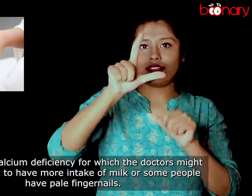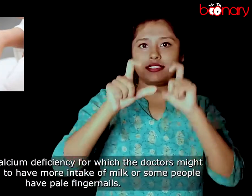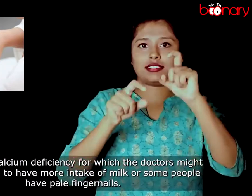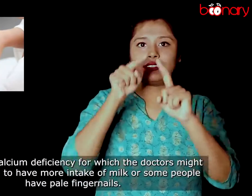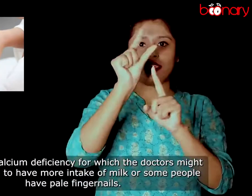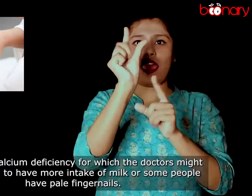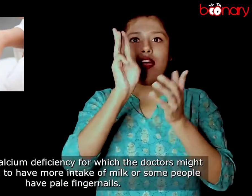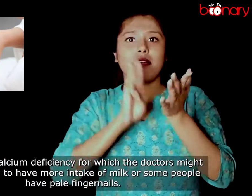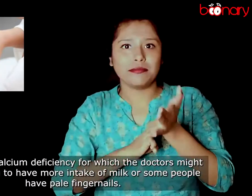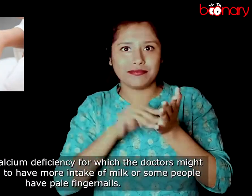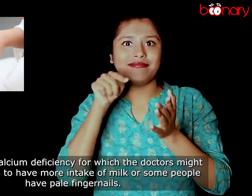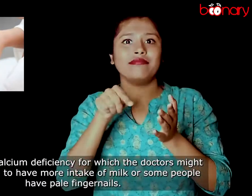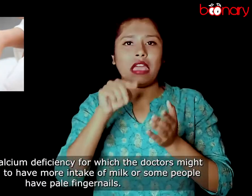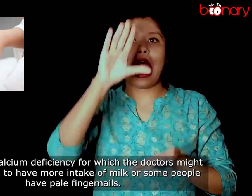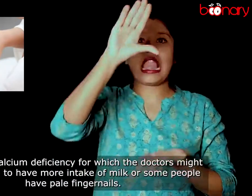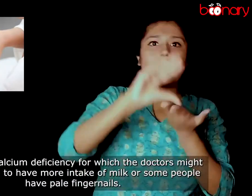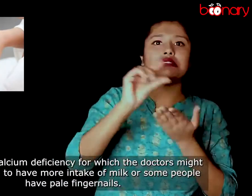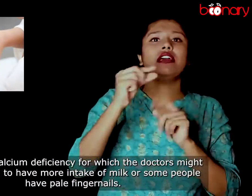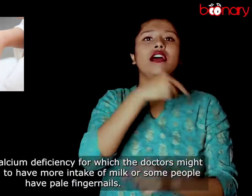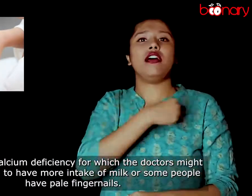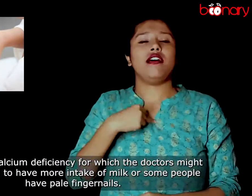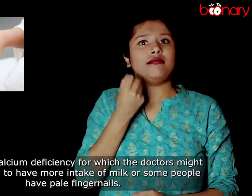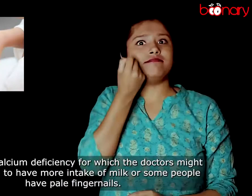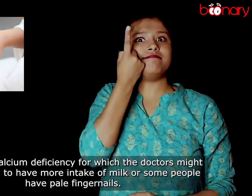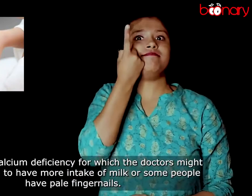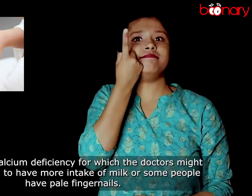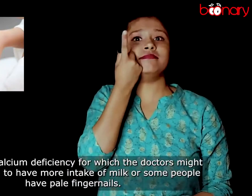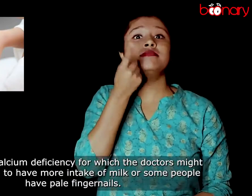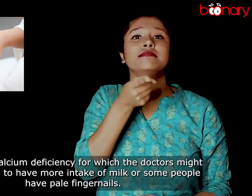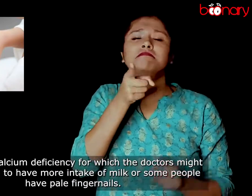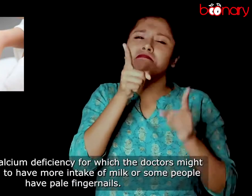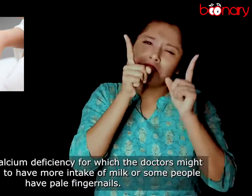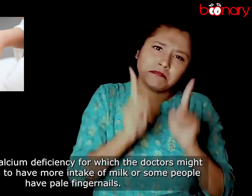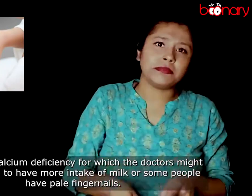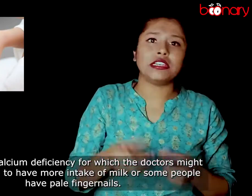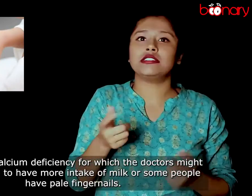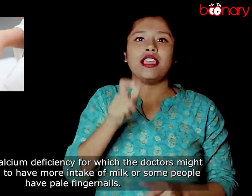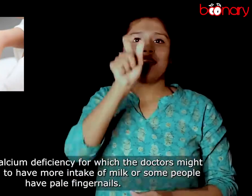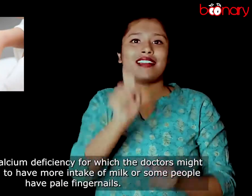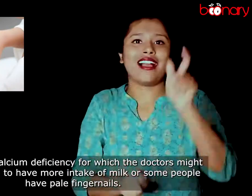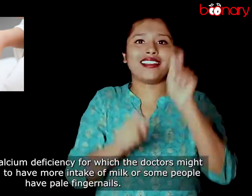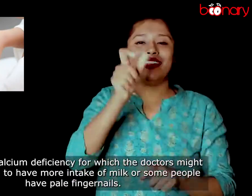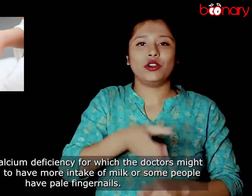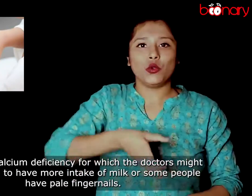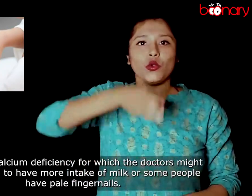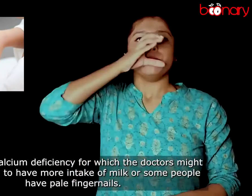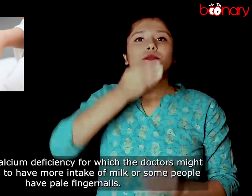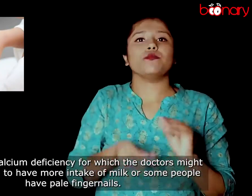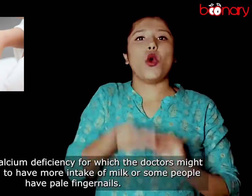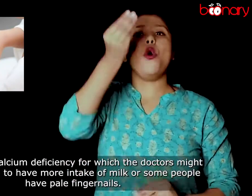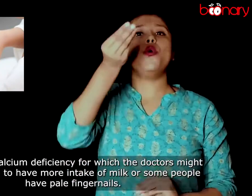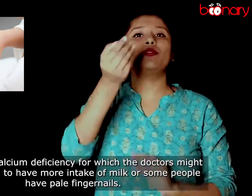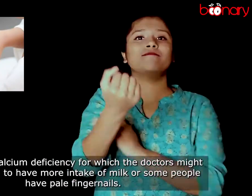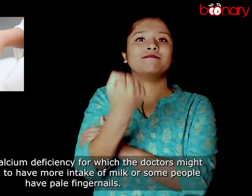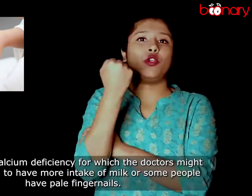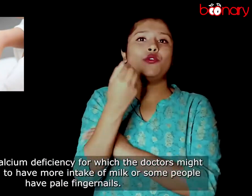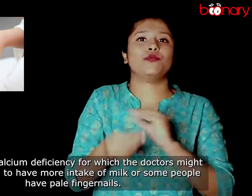which the doctors might suggest you to have more intake of milk. Or some people